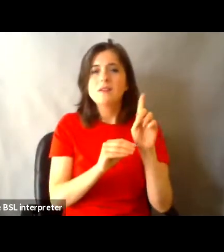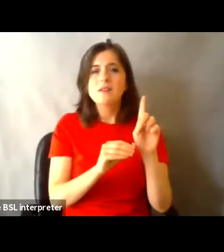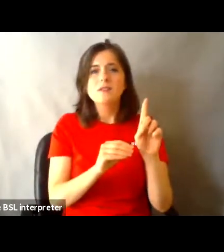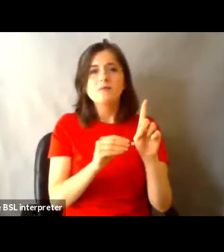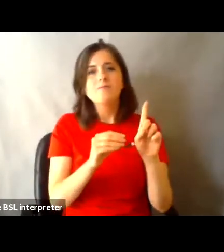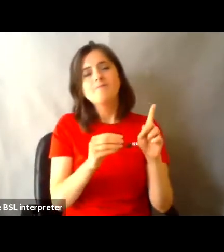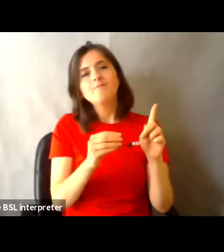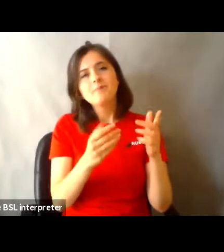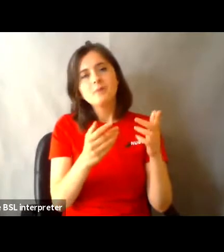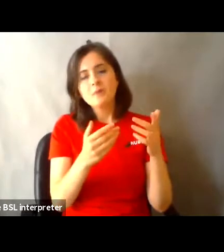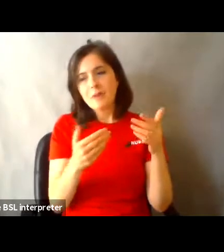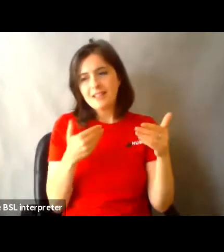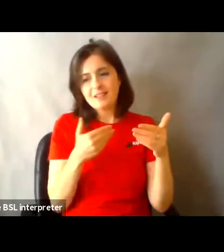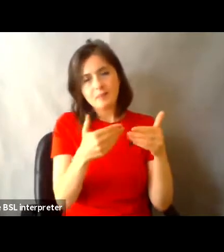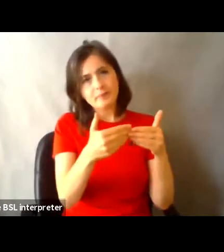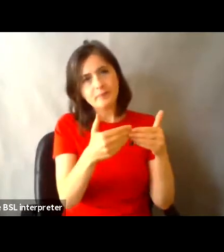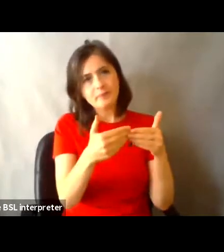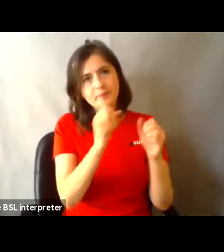far.